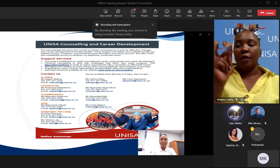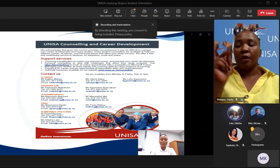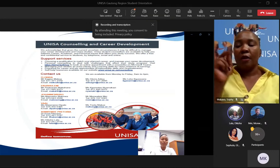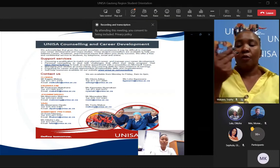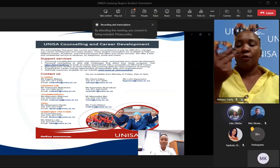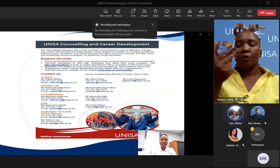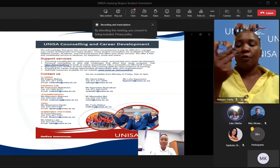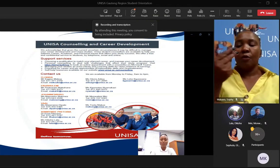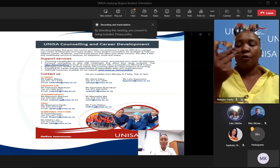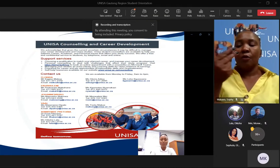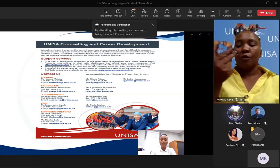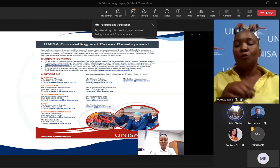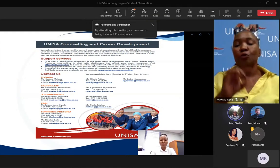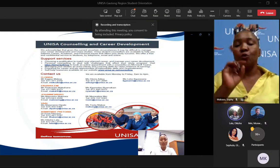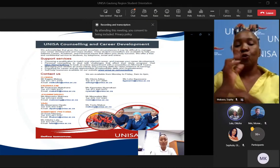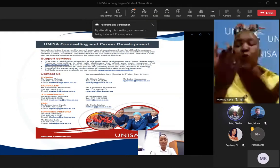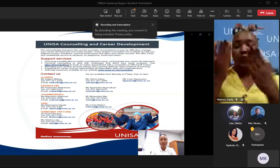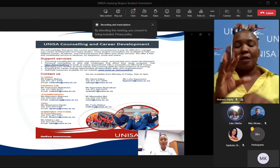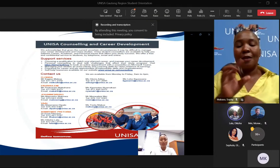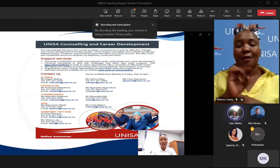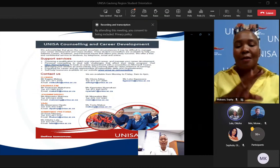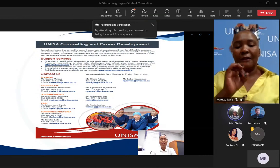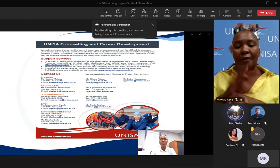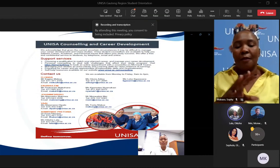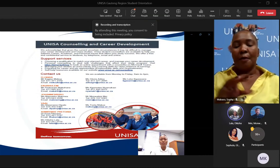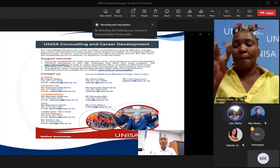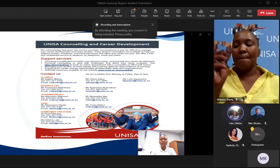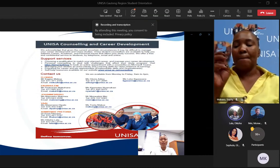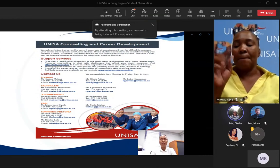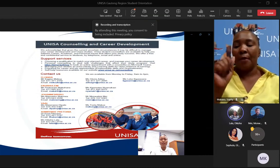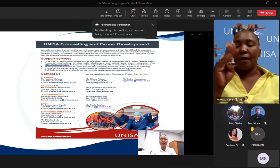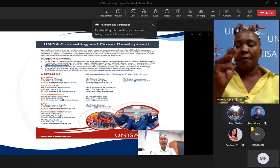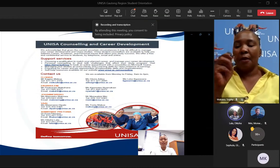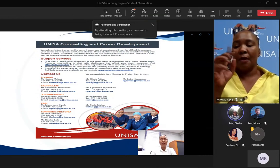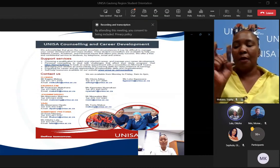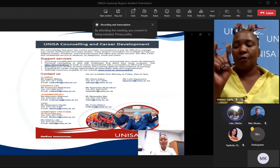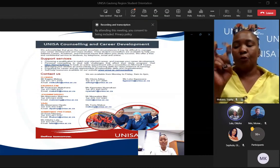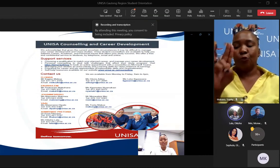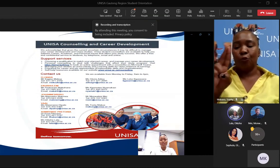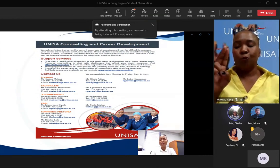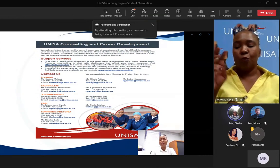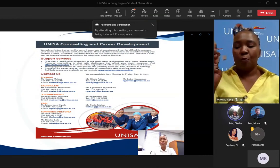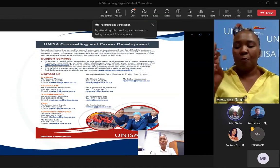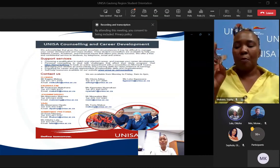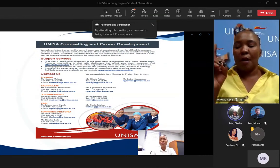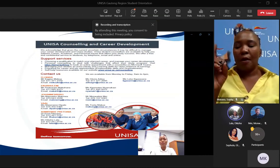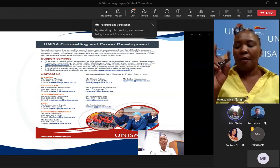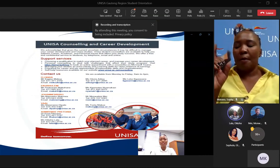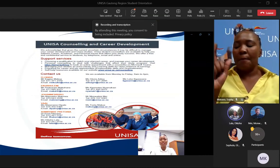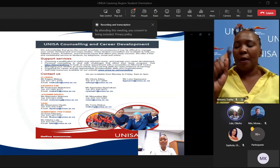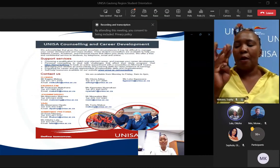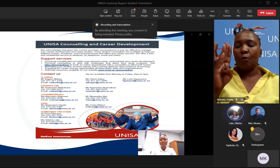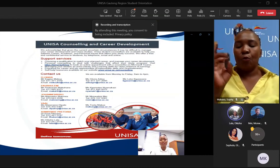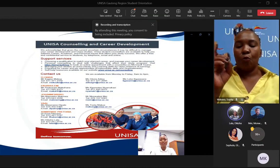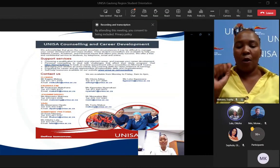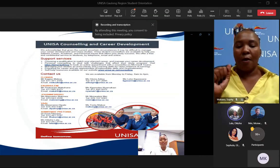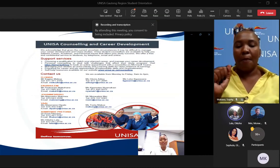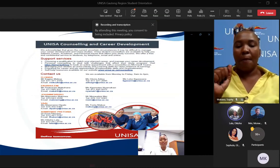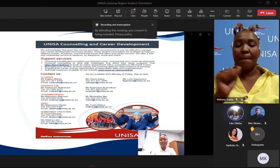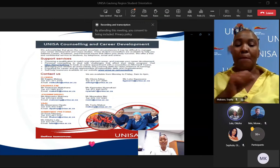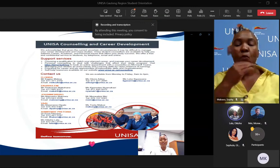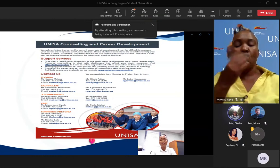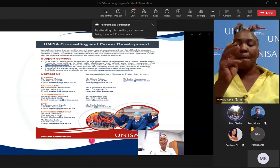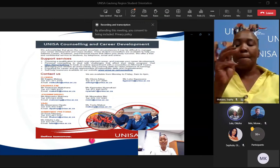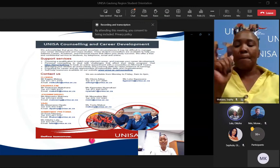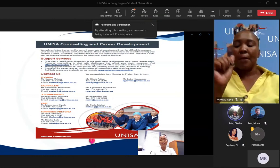and in Johannesburg of course it's me miss Mama and we also have Miss Master ramadi palette who is based